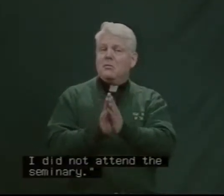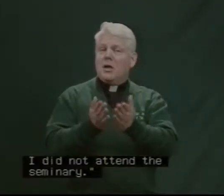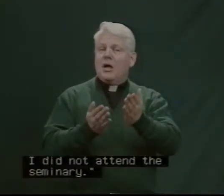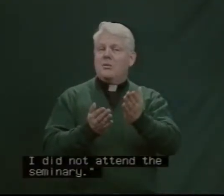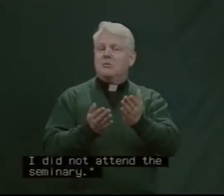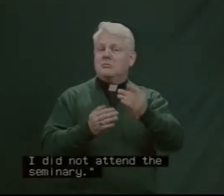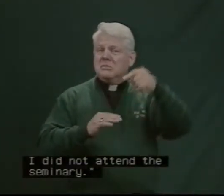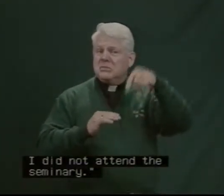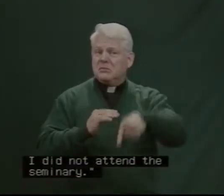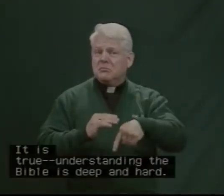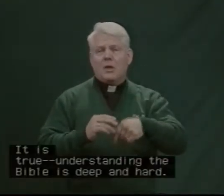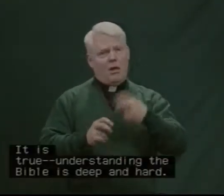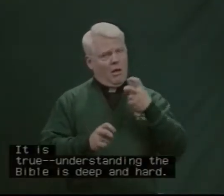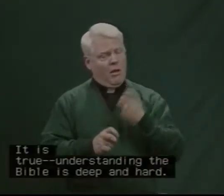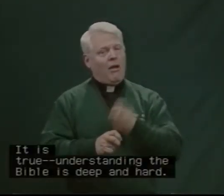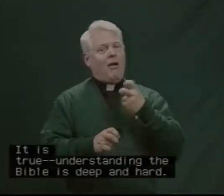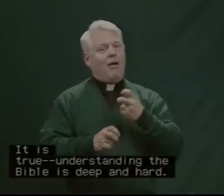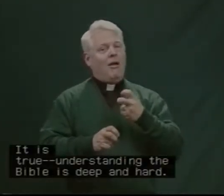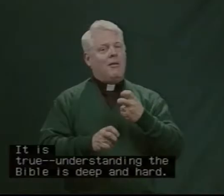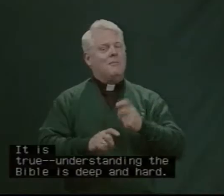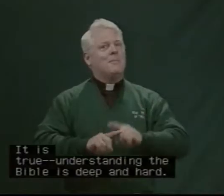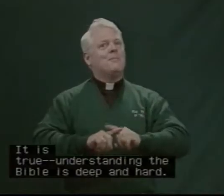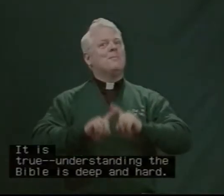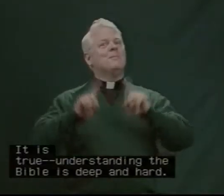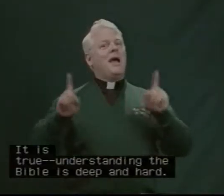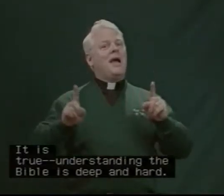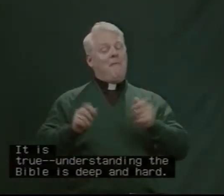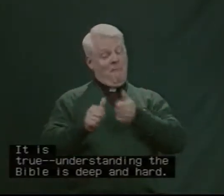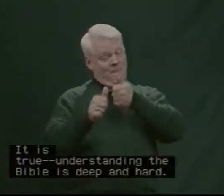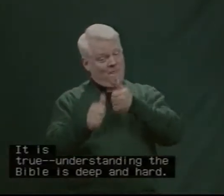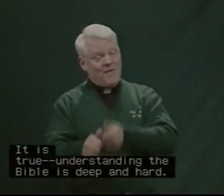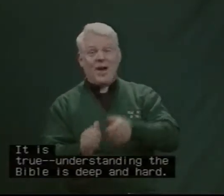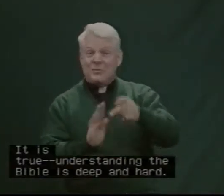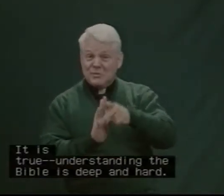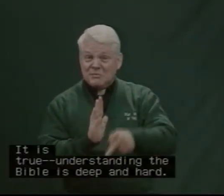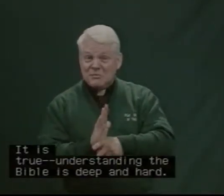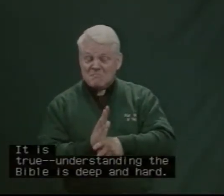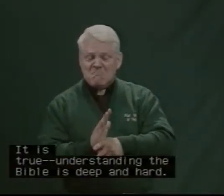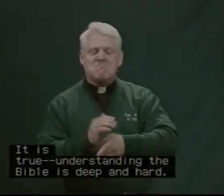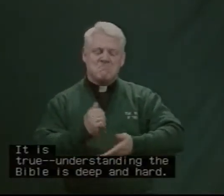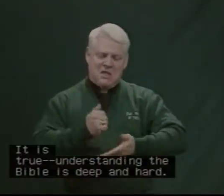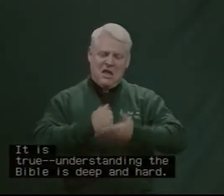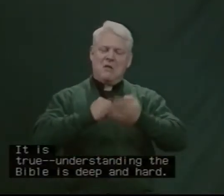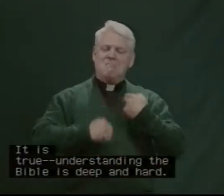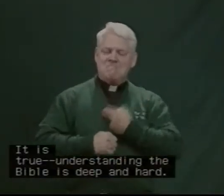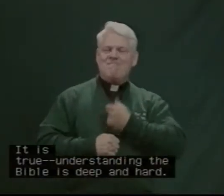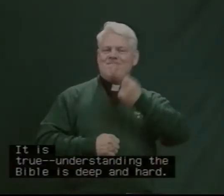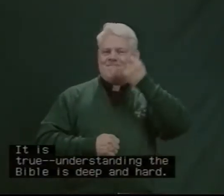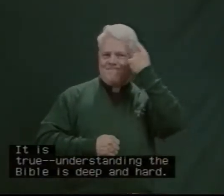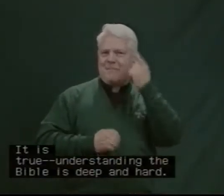I did not attend the seminary. It is true. Understanding the Bible is deep and hard.